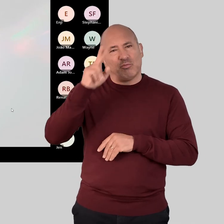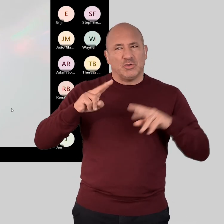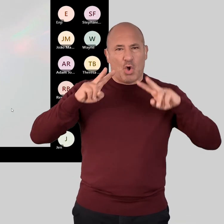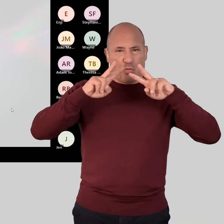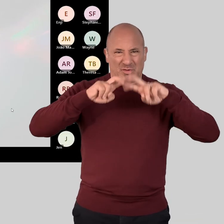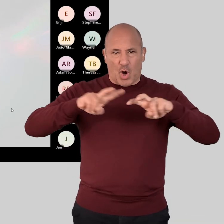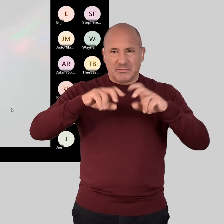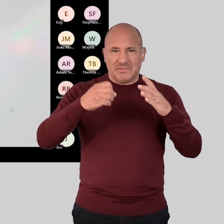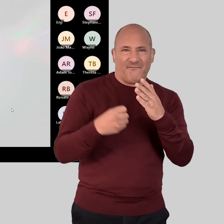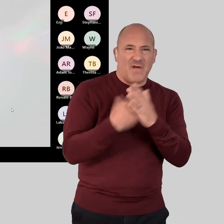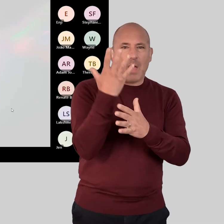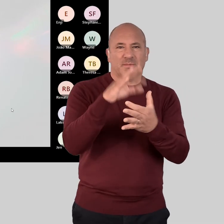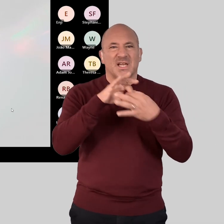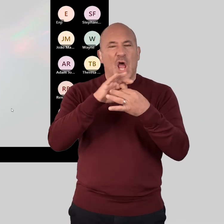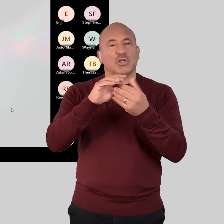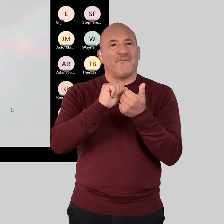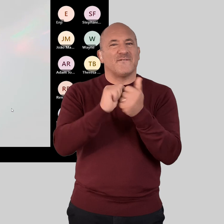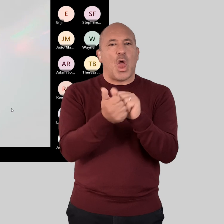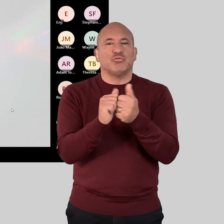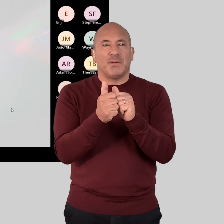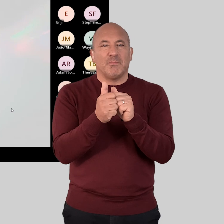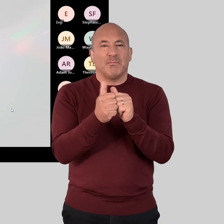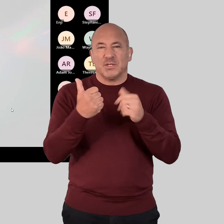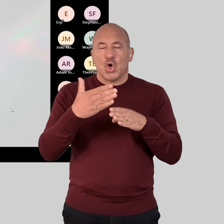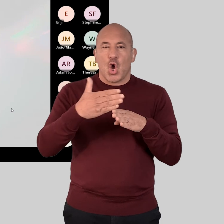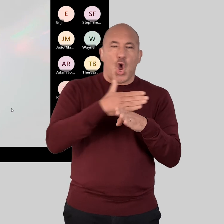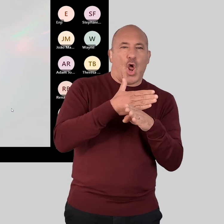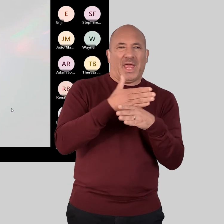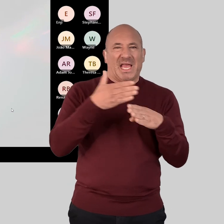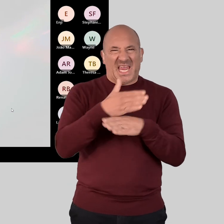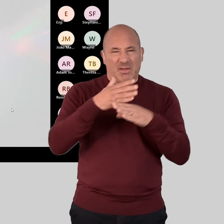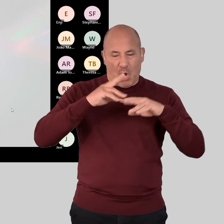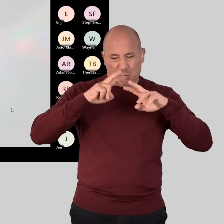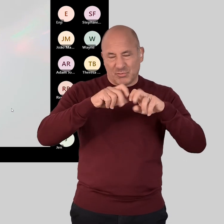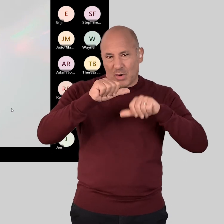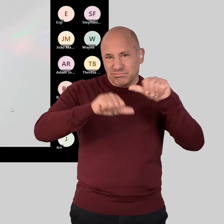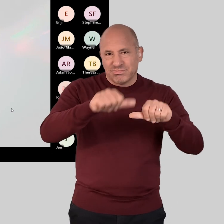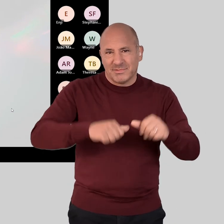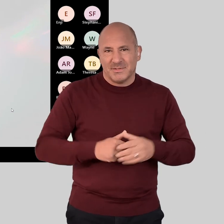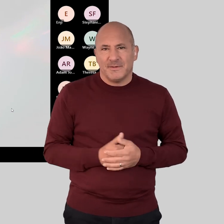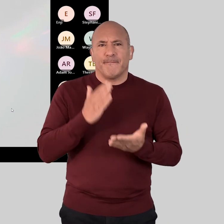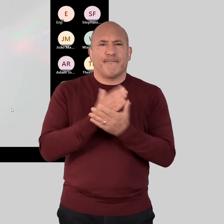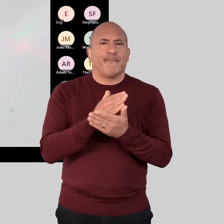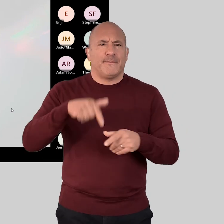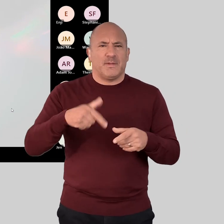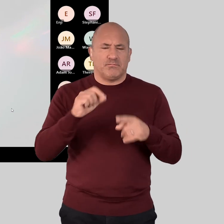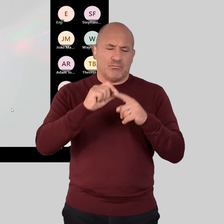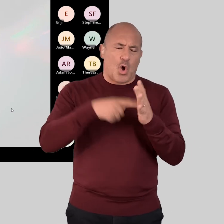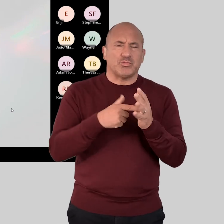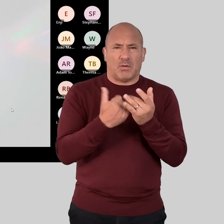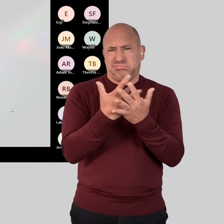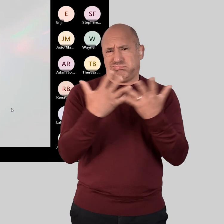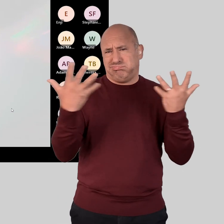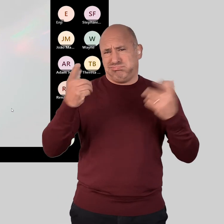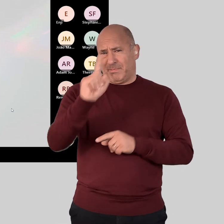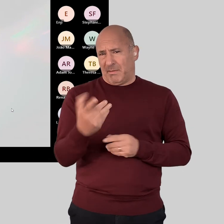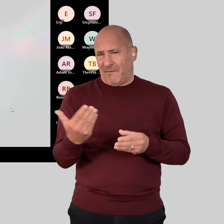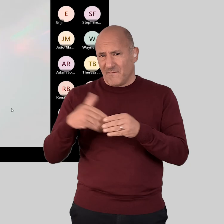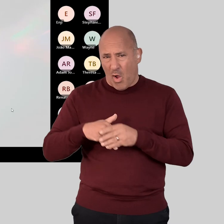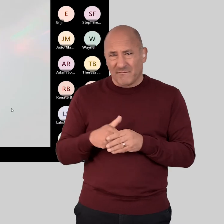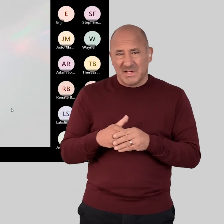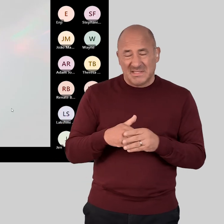now, but it was called a Research, Development and Engagement Fellowship, and it's an early career research route. There have been so many people